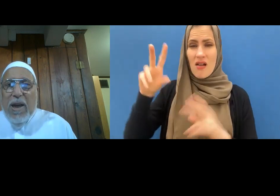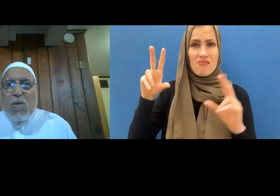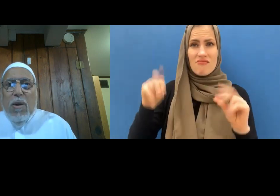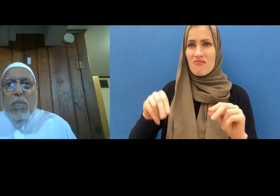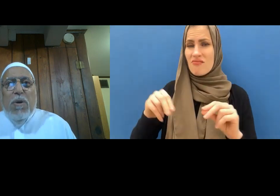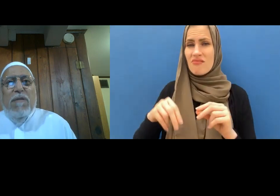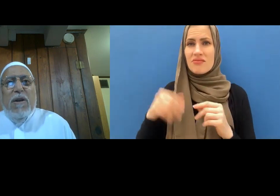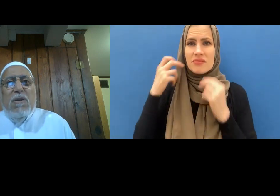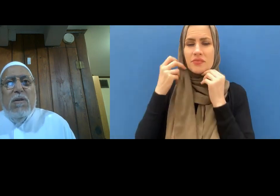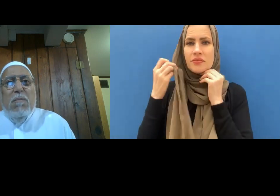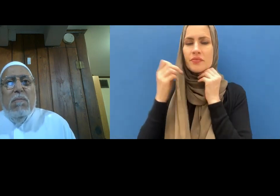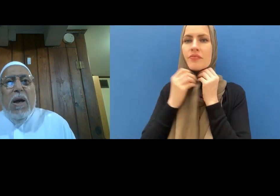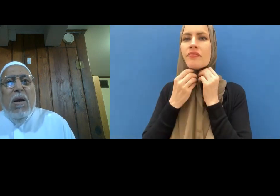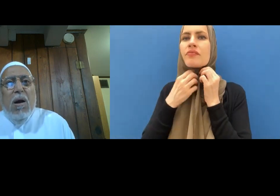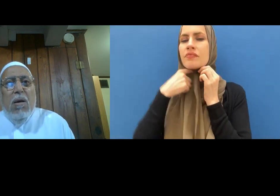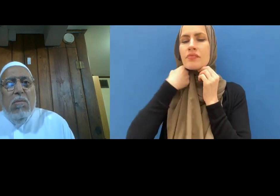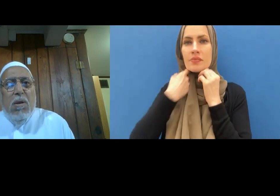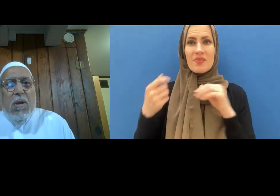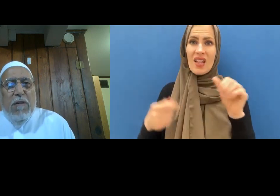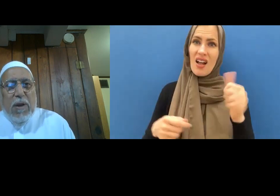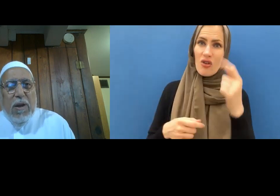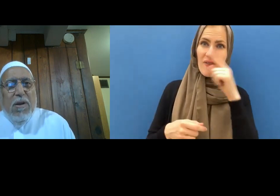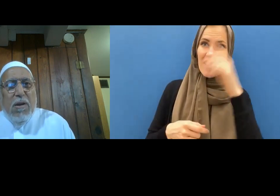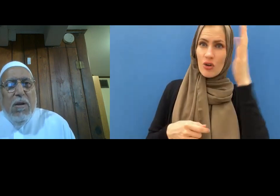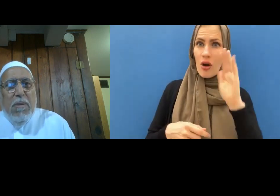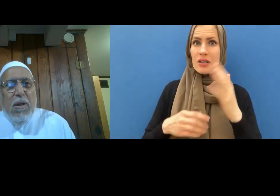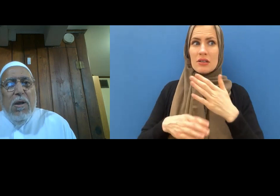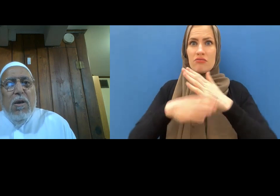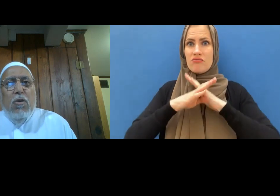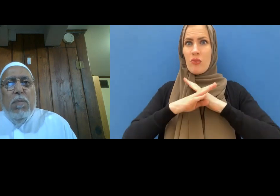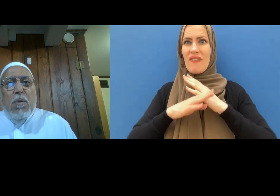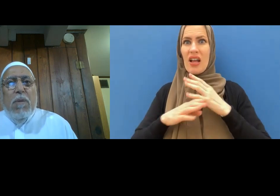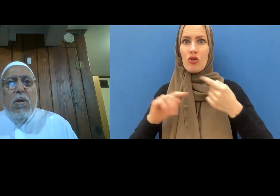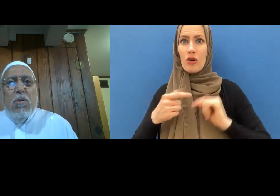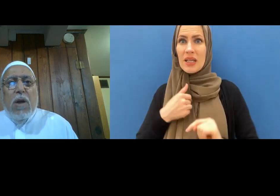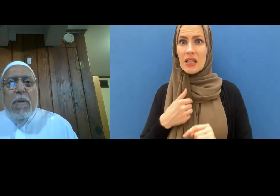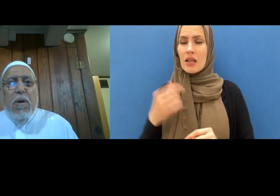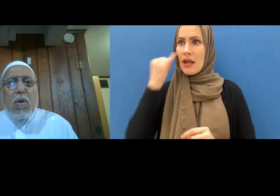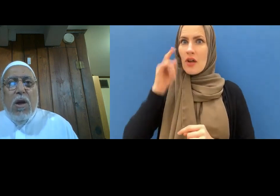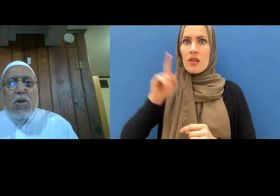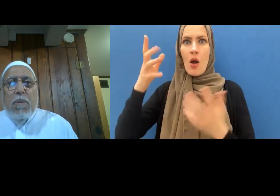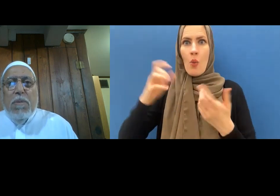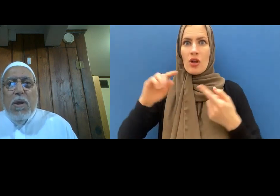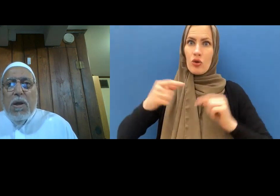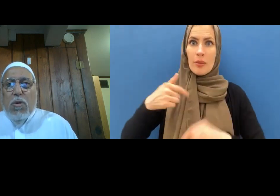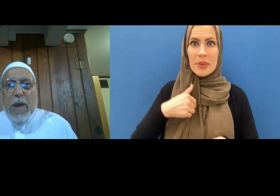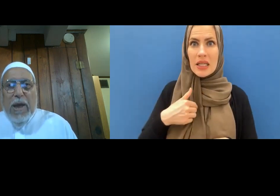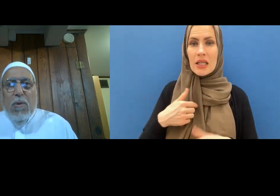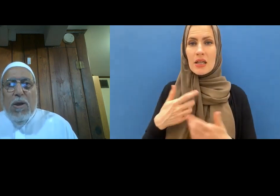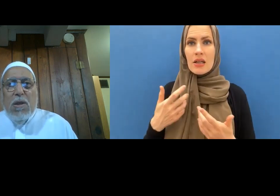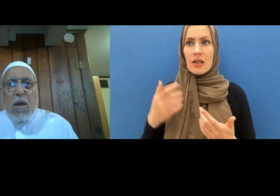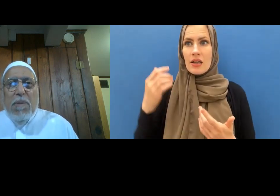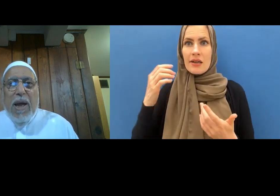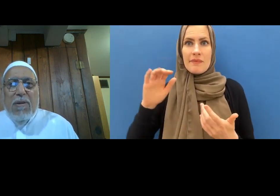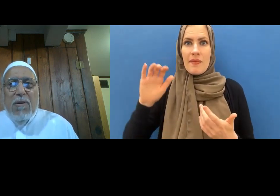Can anyone prevent my harm if Allah determined to put me through trouble or hardship? Could